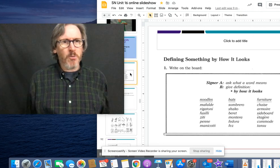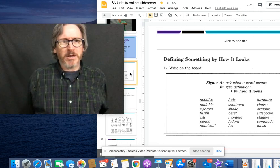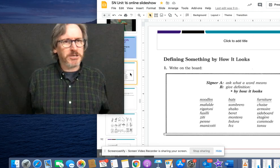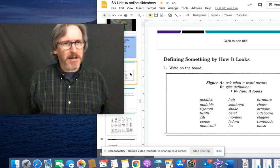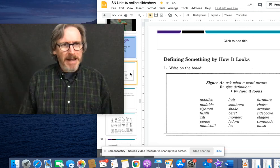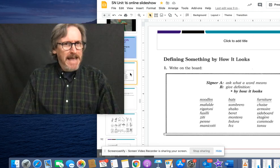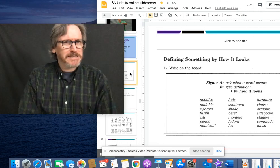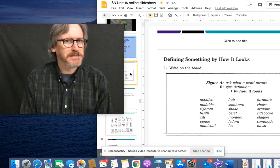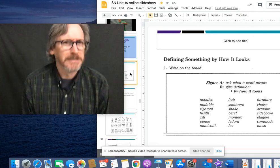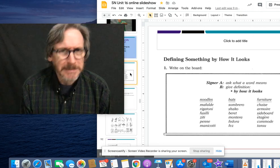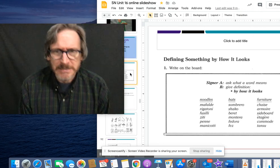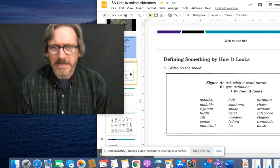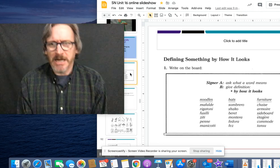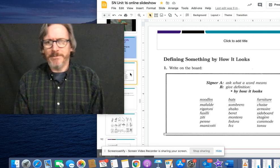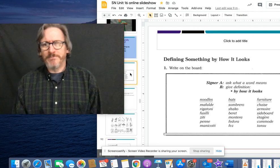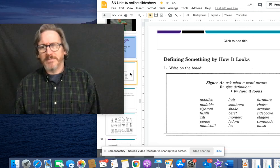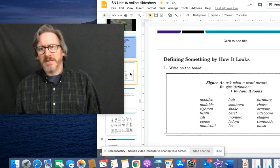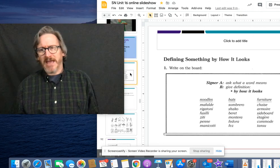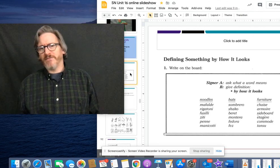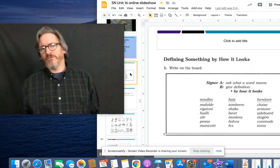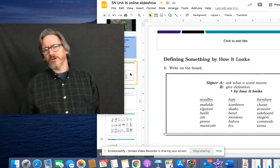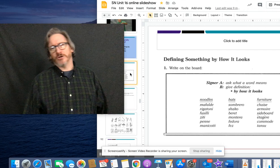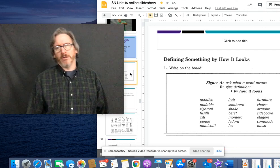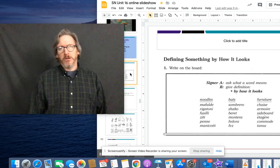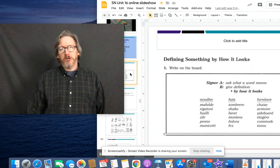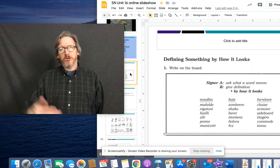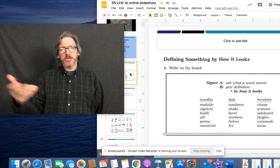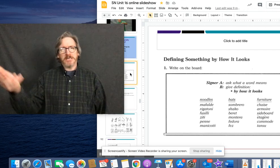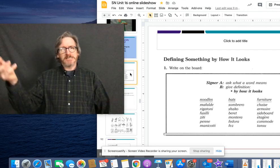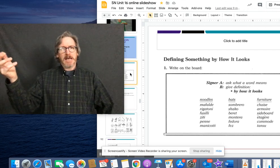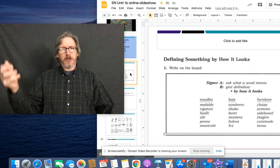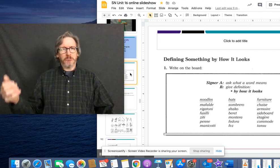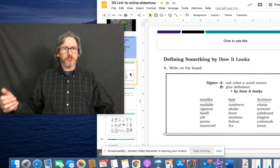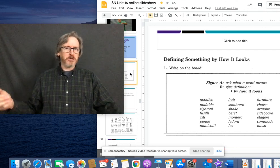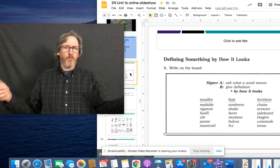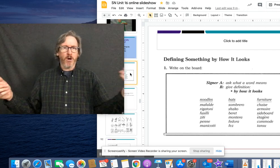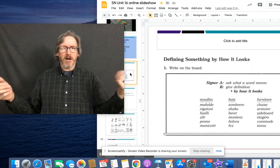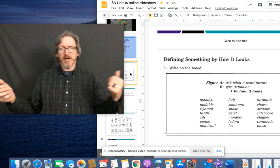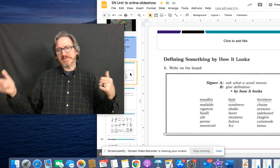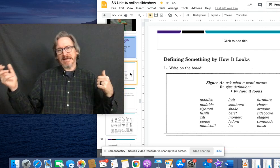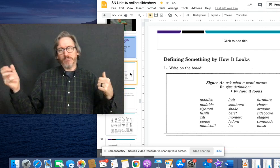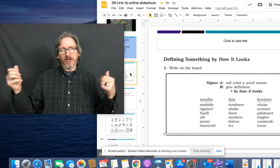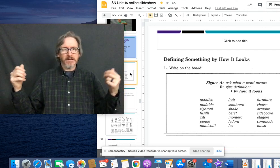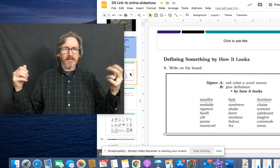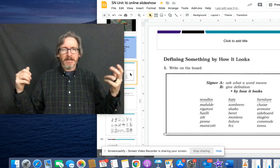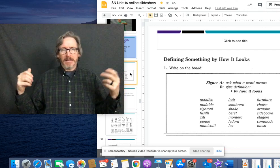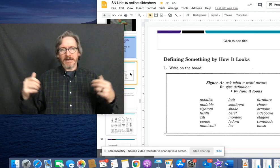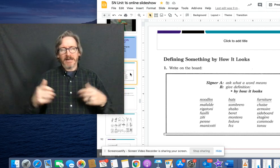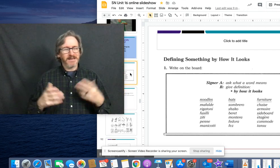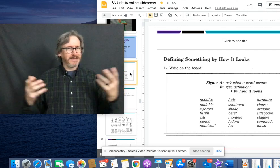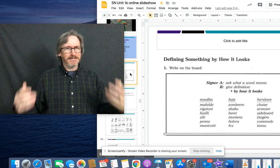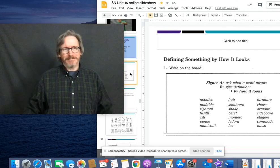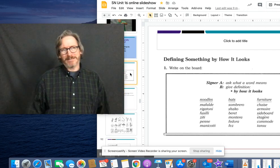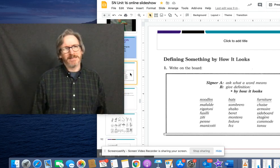don't know much about hats. And furniture. Chaise lounge, armoire, sideboard,